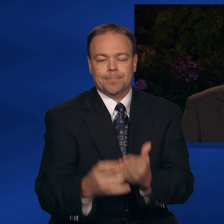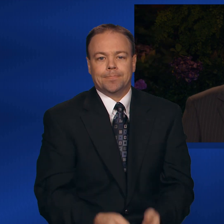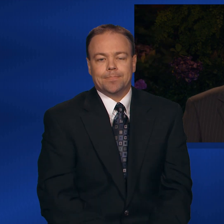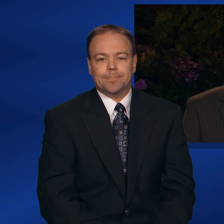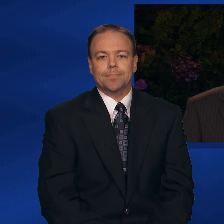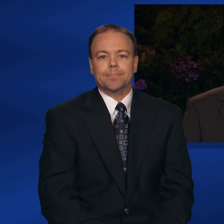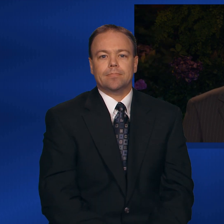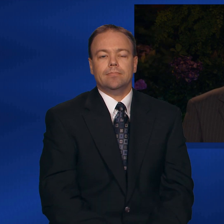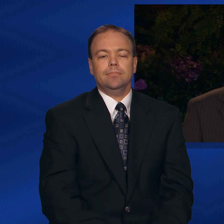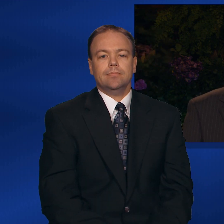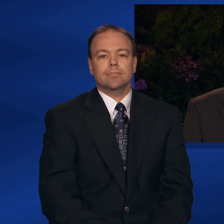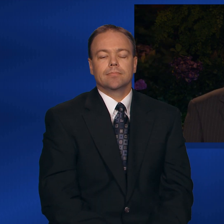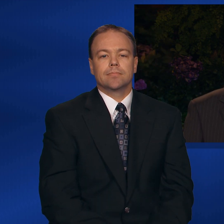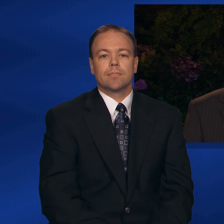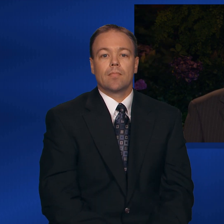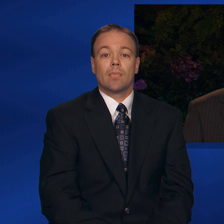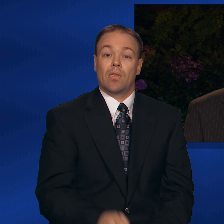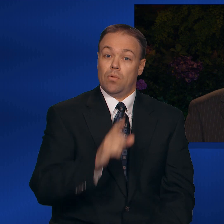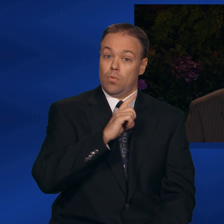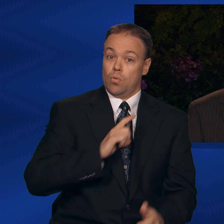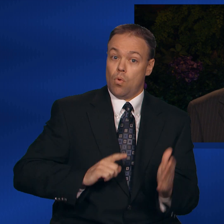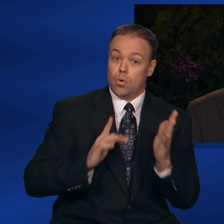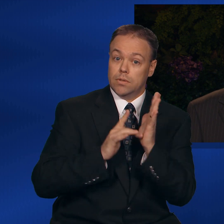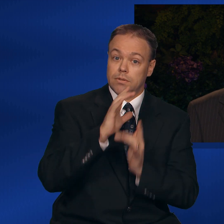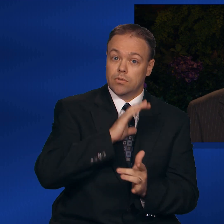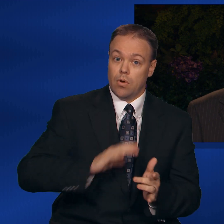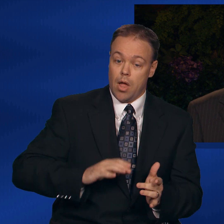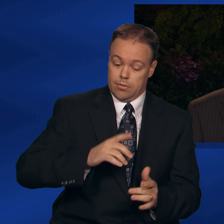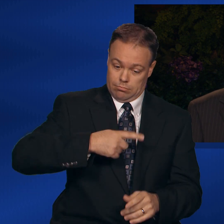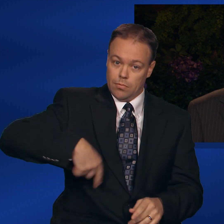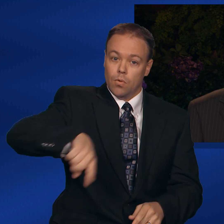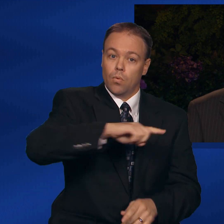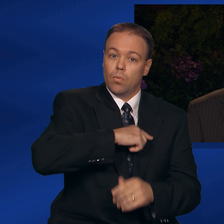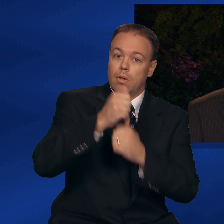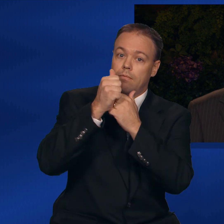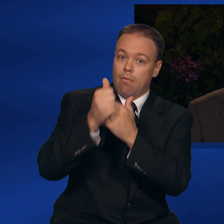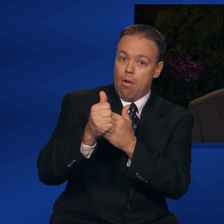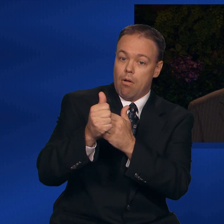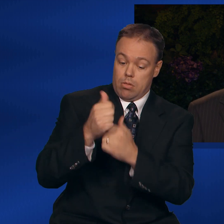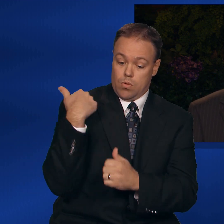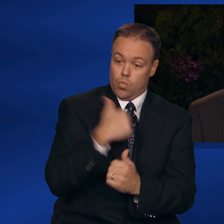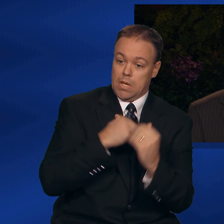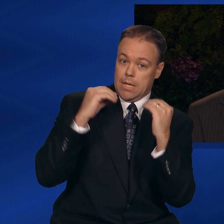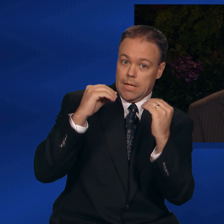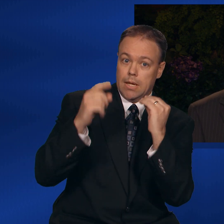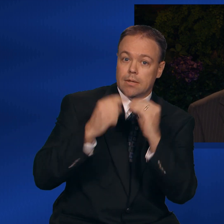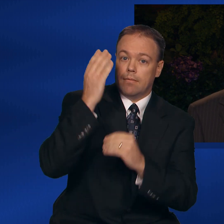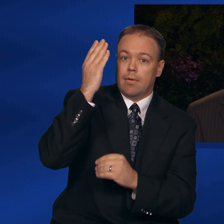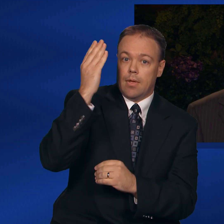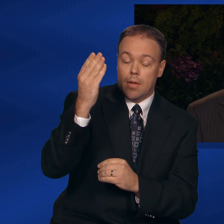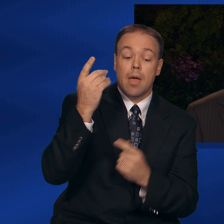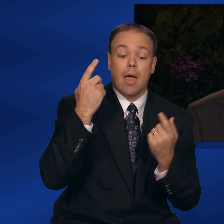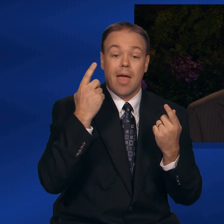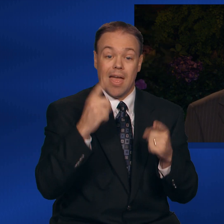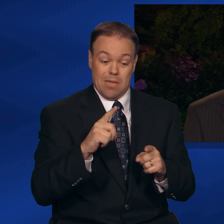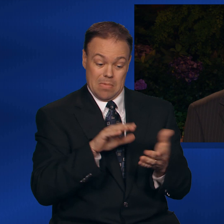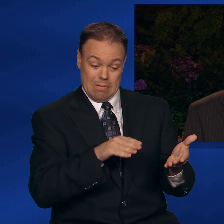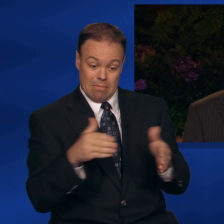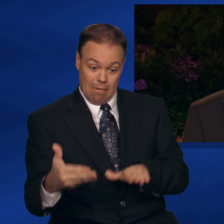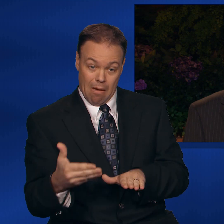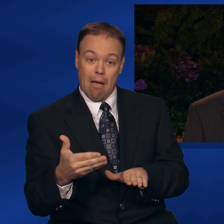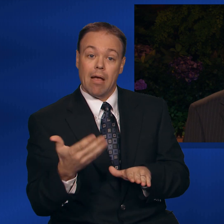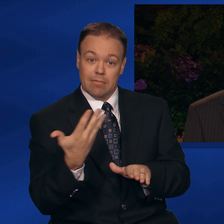We follow the Lord Jesus Christ and teach of him. We know that after his glorious triumph over death,